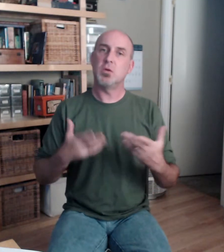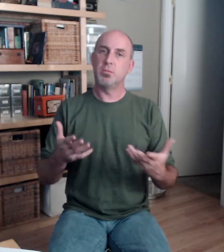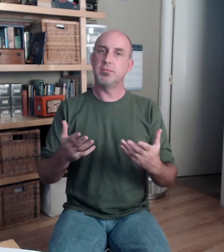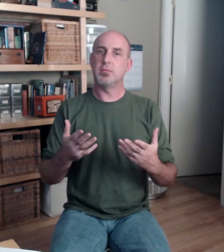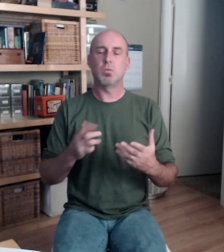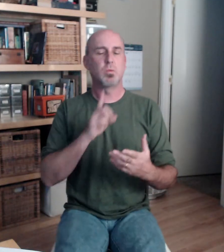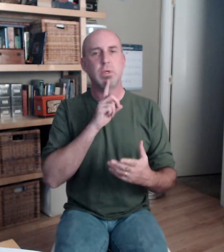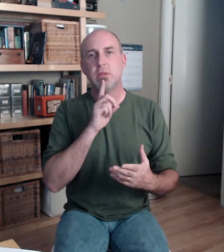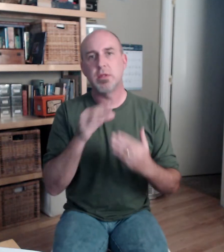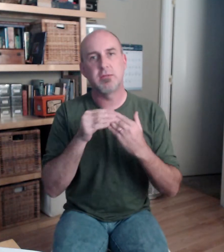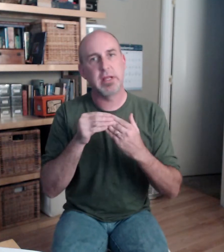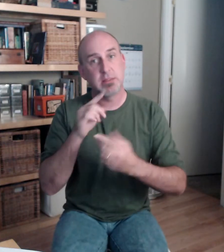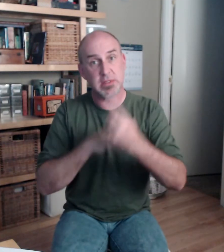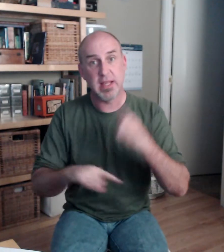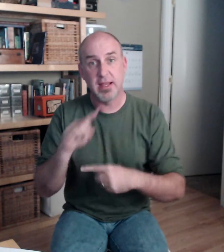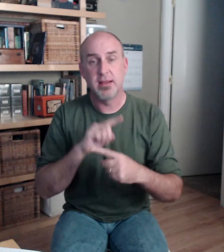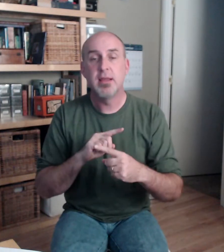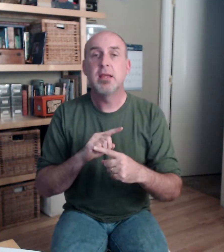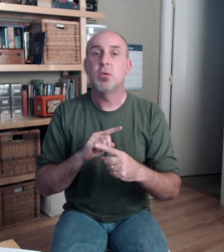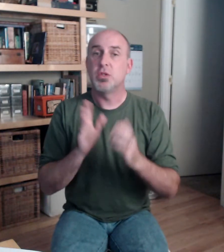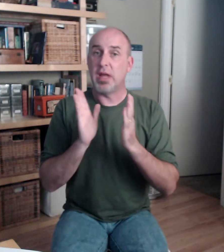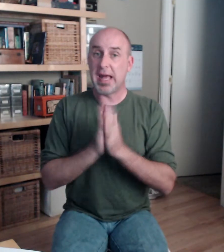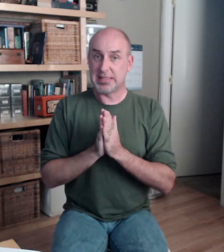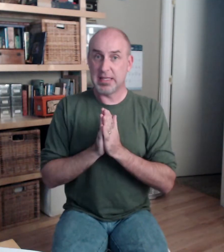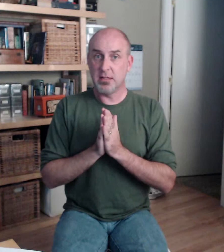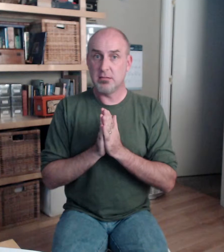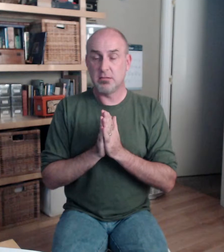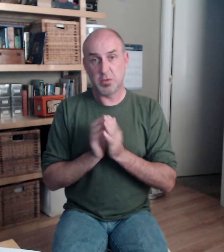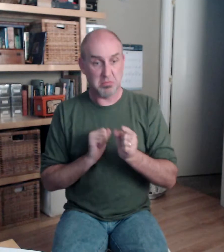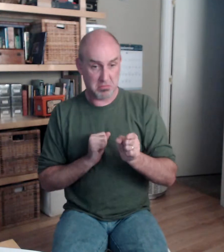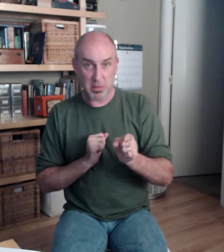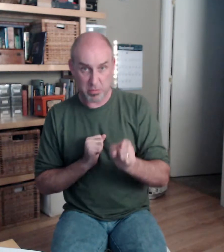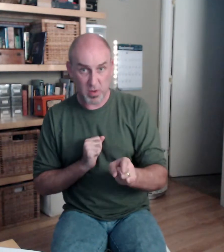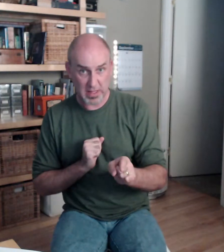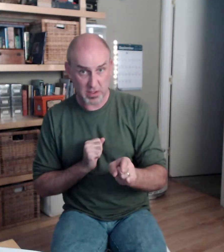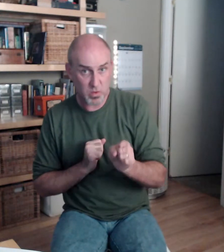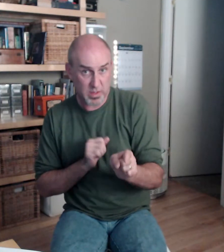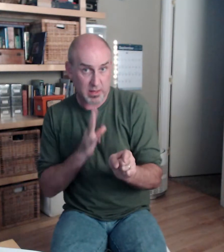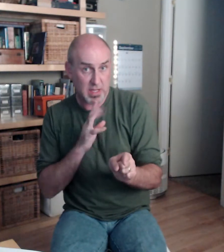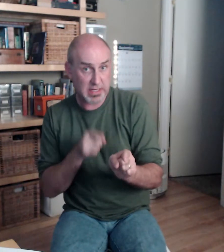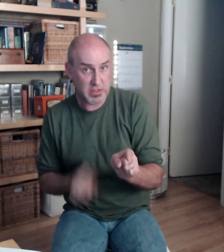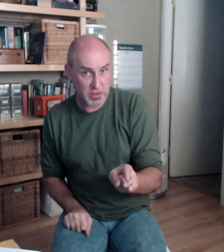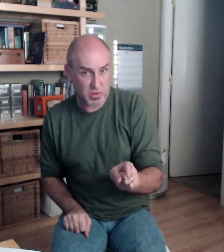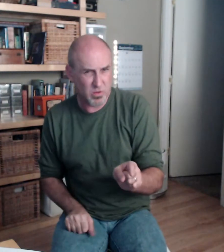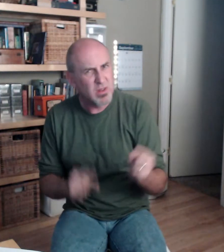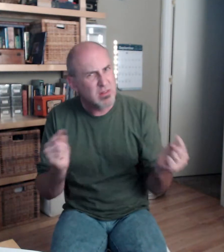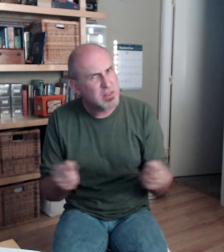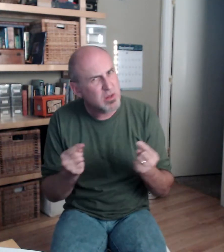So, really, really flexible sign. When you're asking, you can maybe point like I'm talking to you. Does it